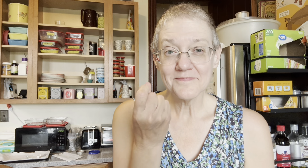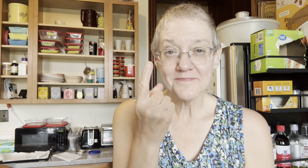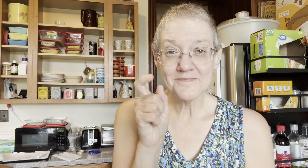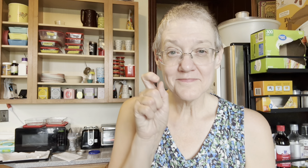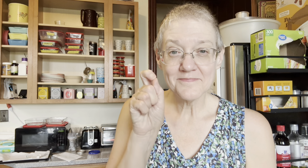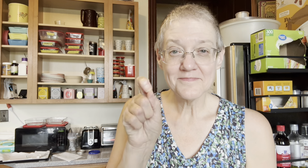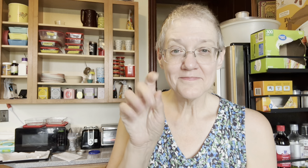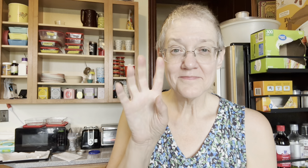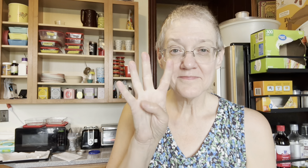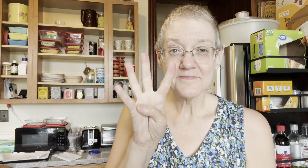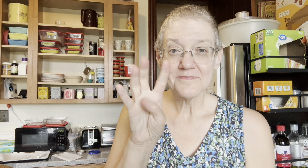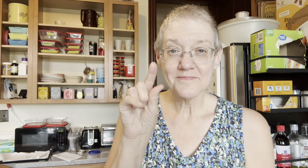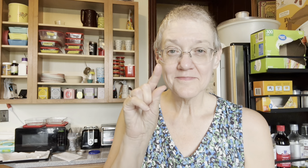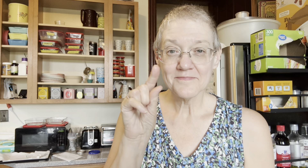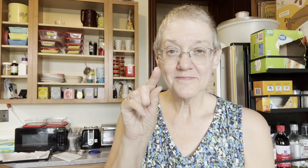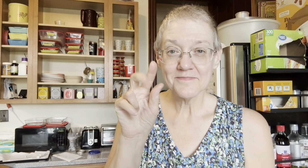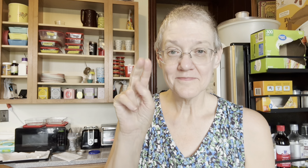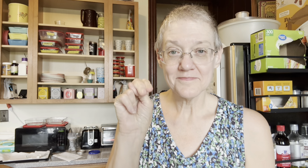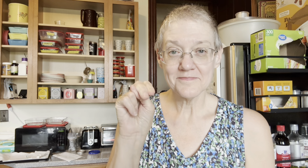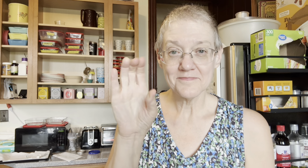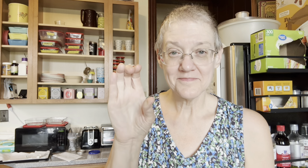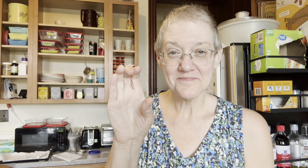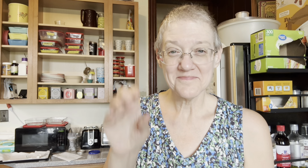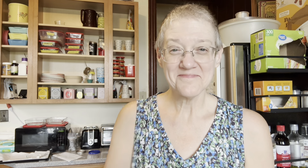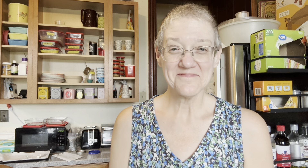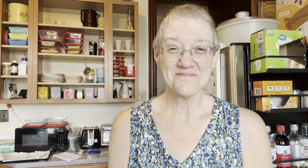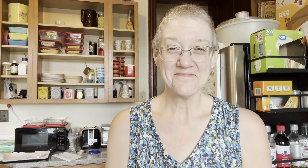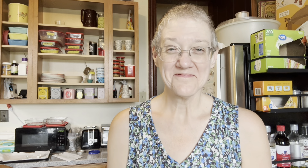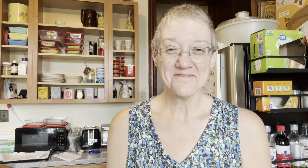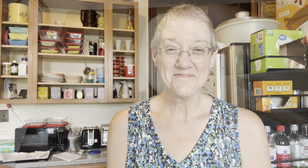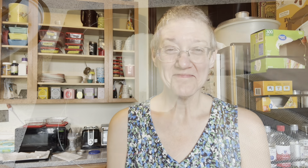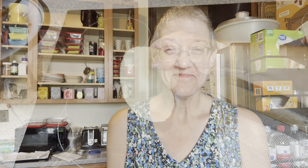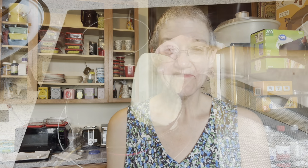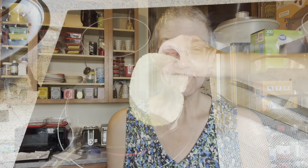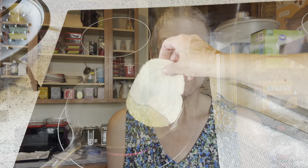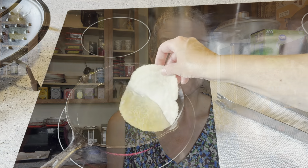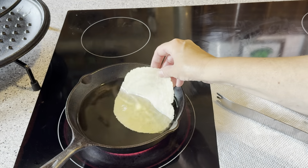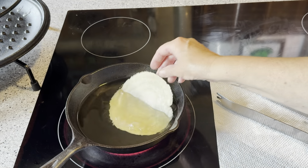Dinner is 11.4 grams of net carbs.